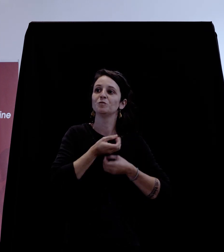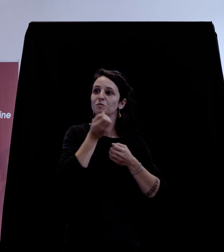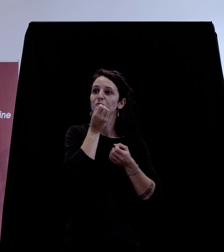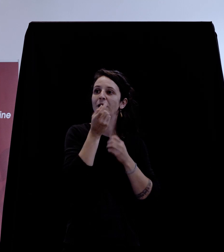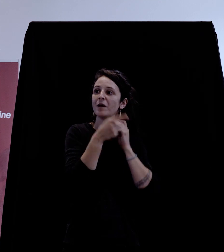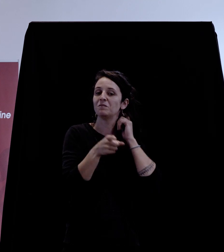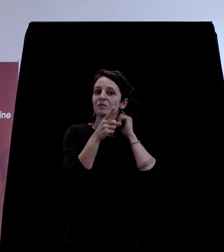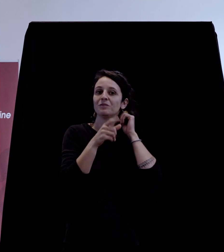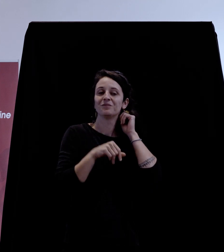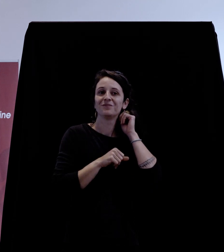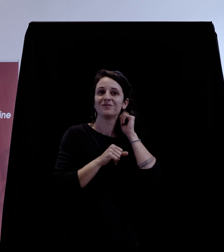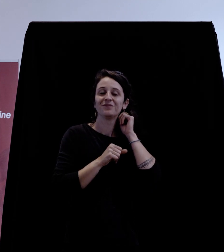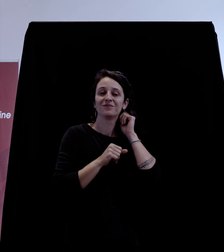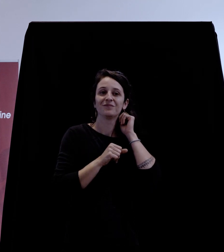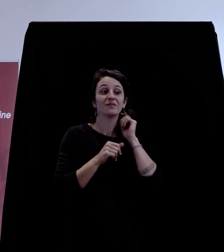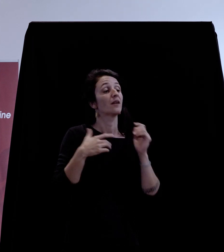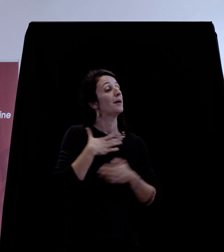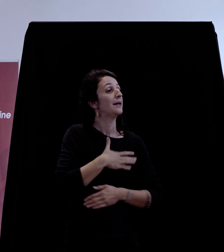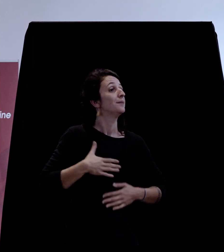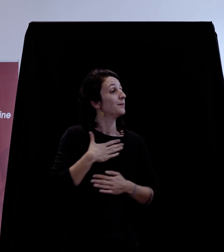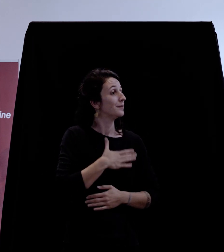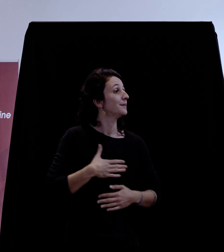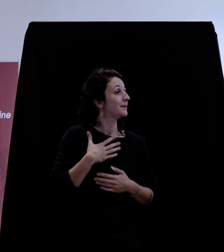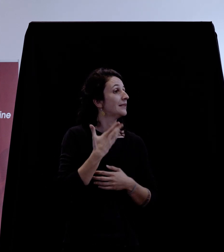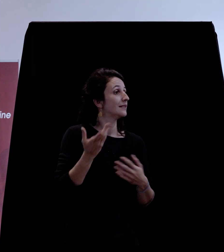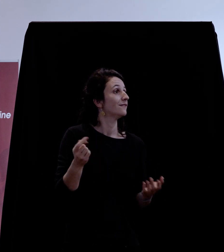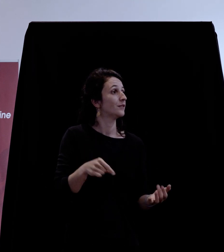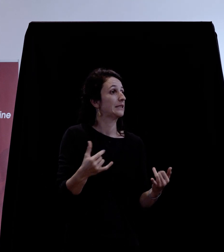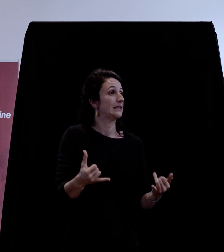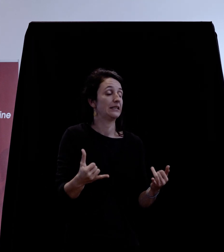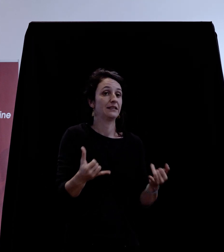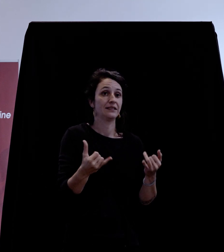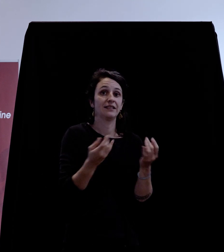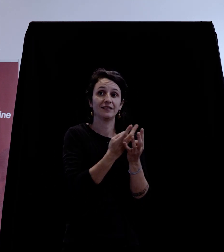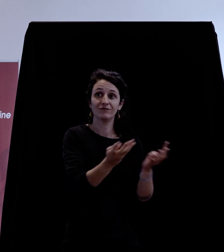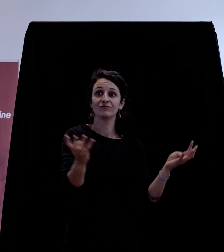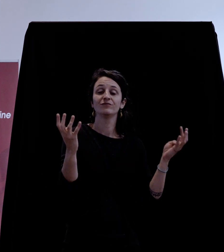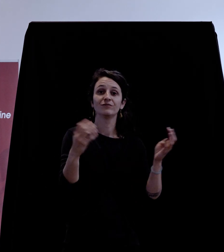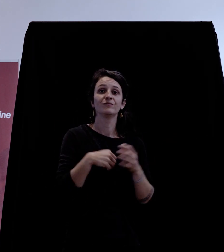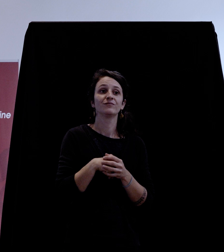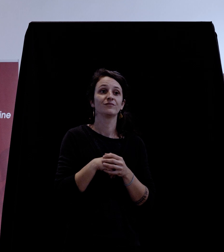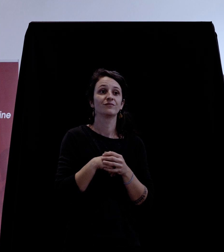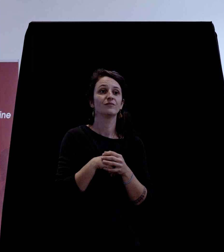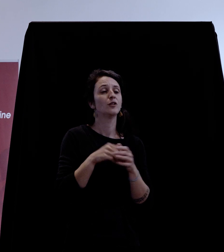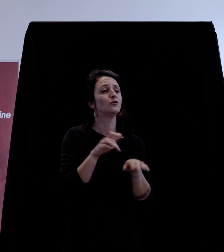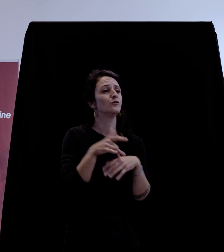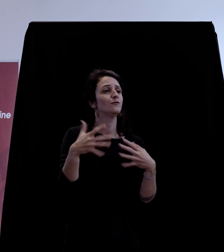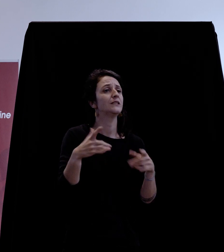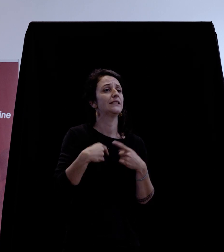I'm really happy to be here. I was at the last French conference back, I think it was in